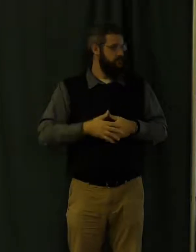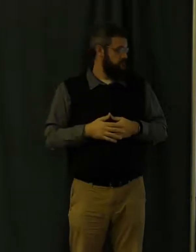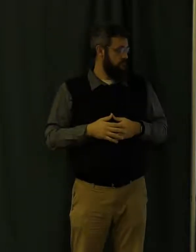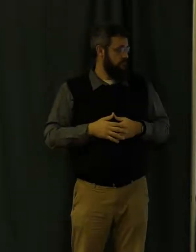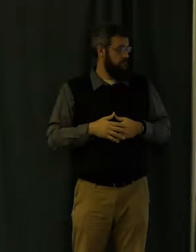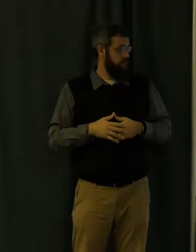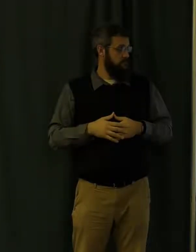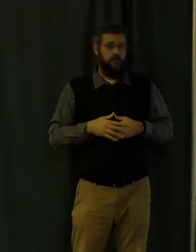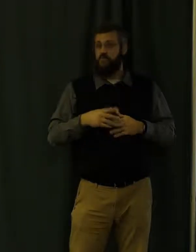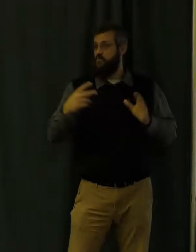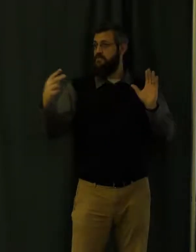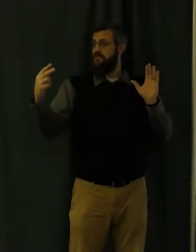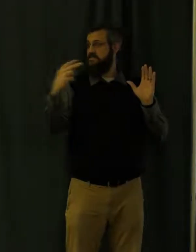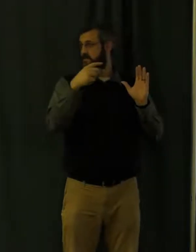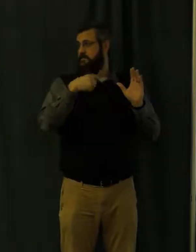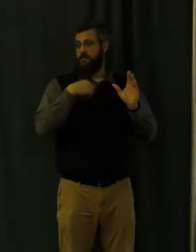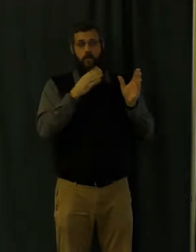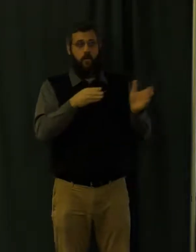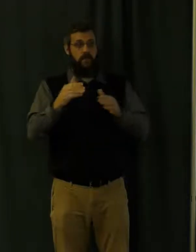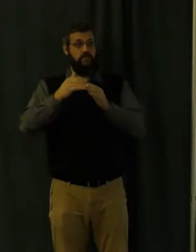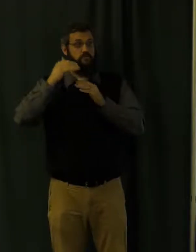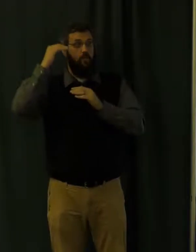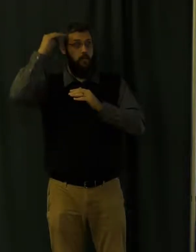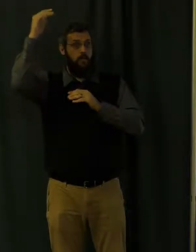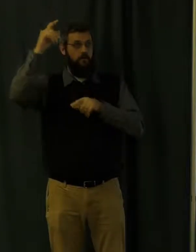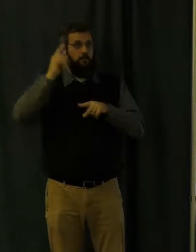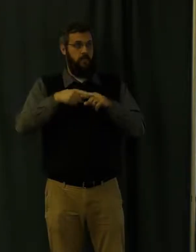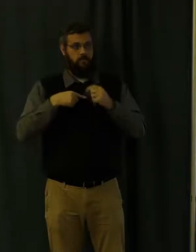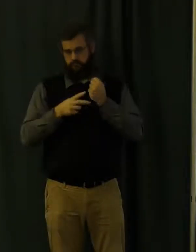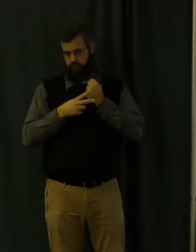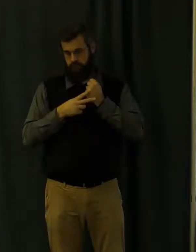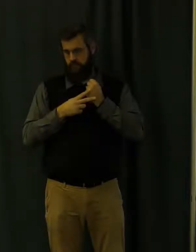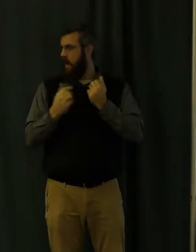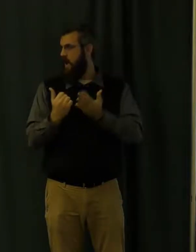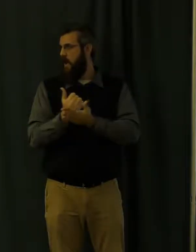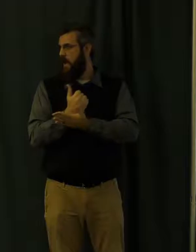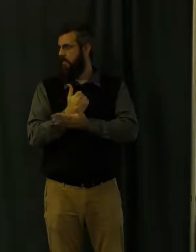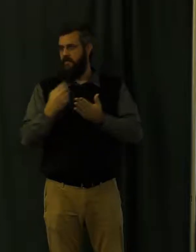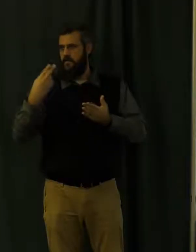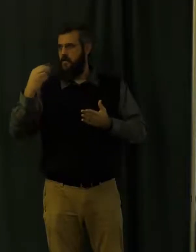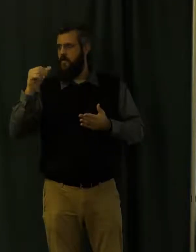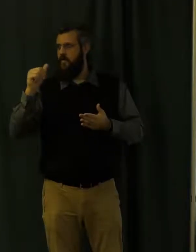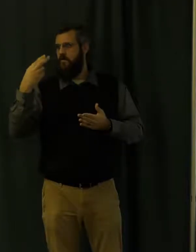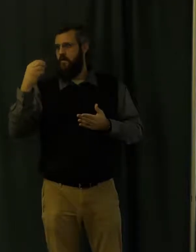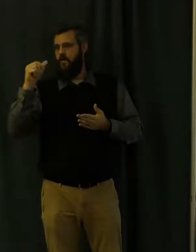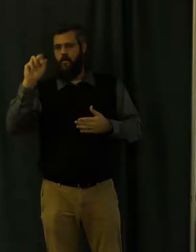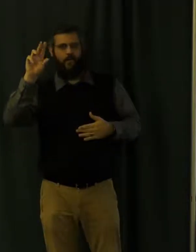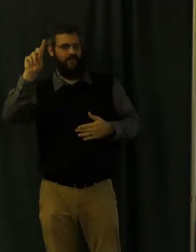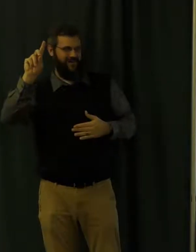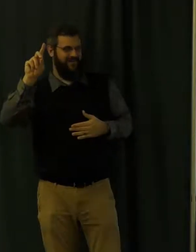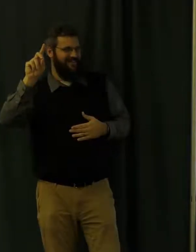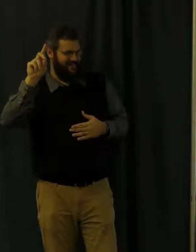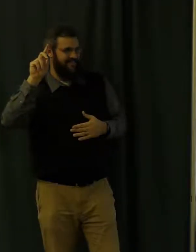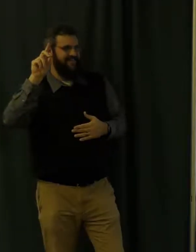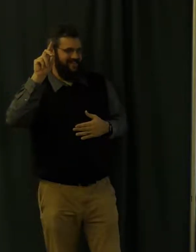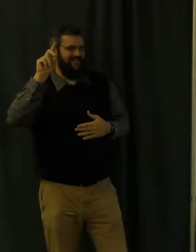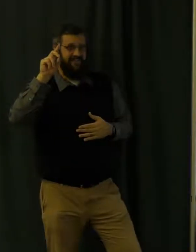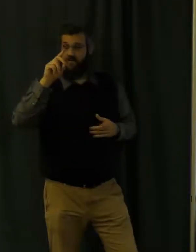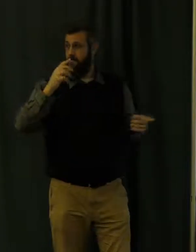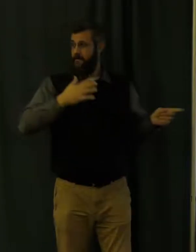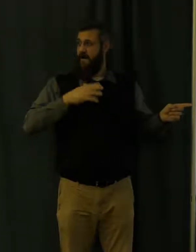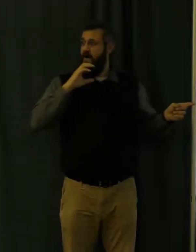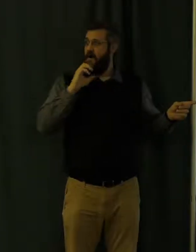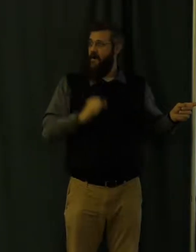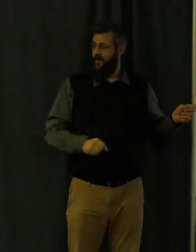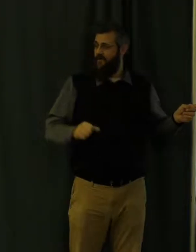And you can see my over-organization and hoarding tendencies by this. Because I'm going to pull up some files from when I taught 4th grade,